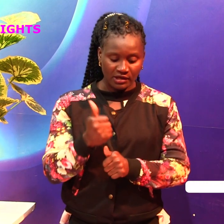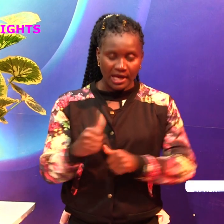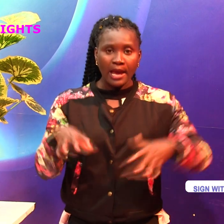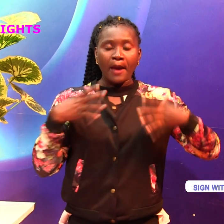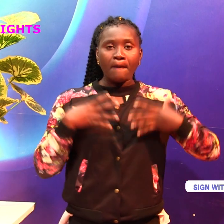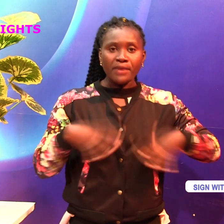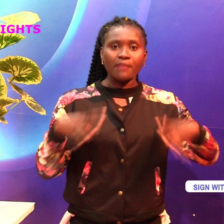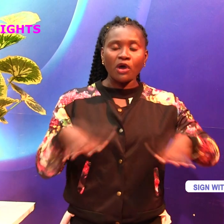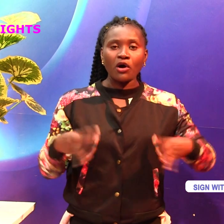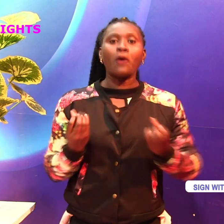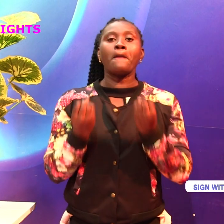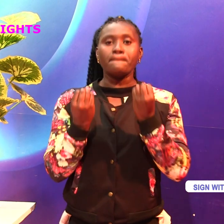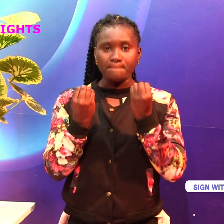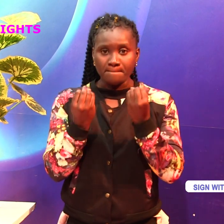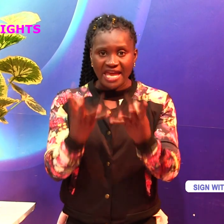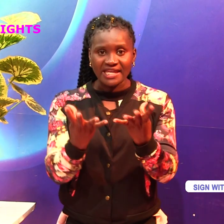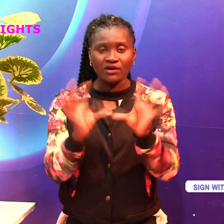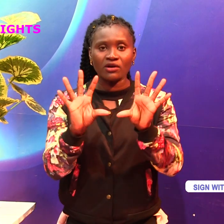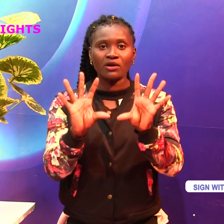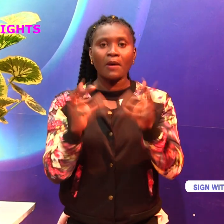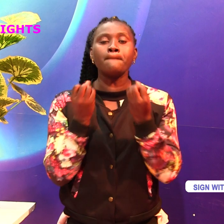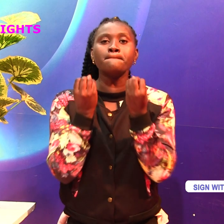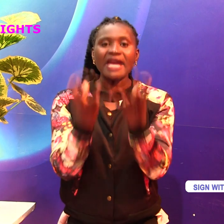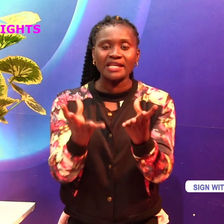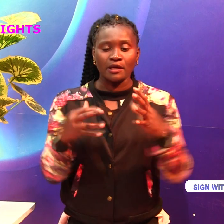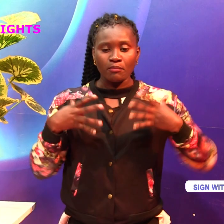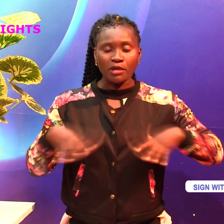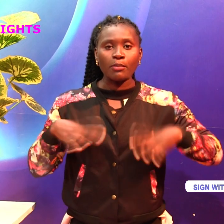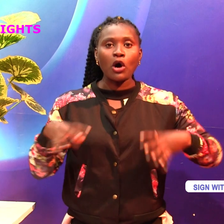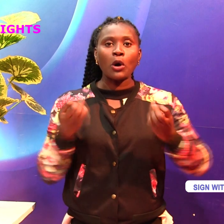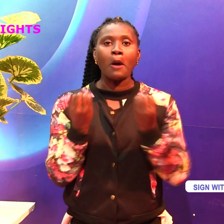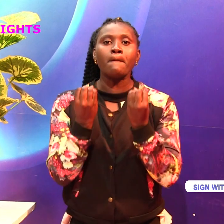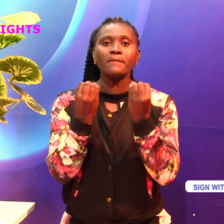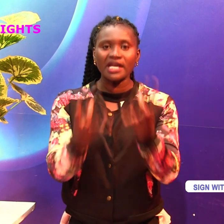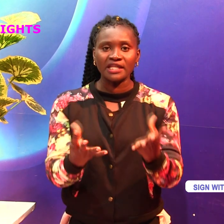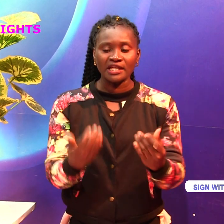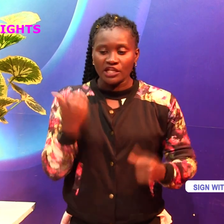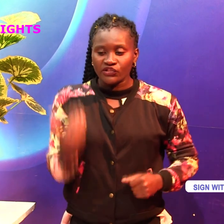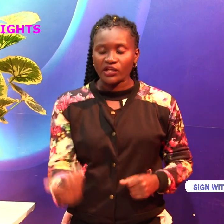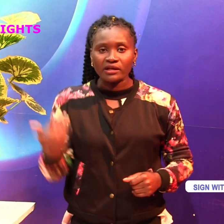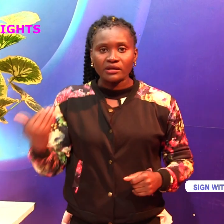Okay? People many. Many. People many,